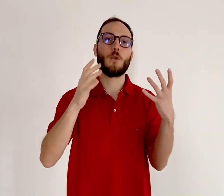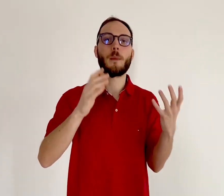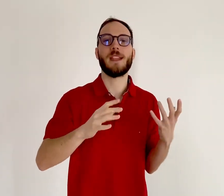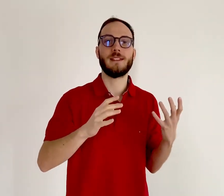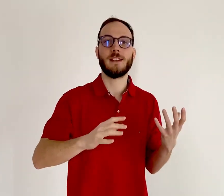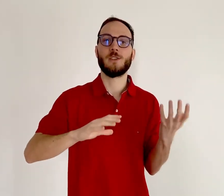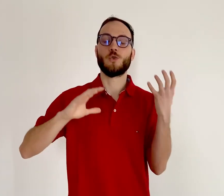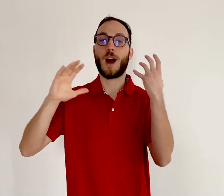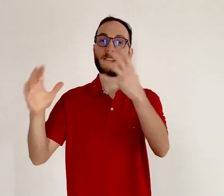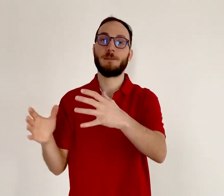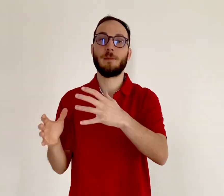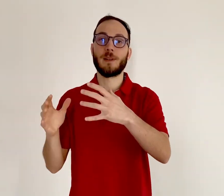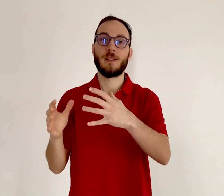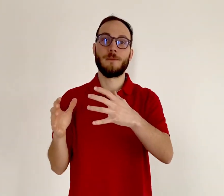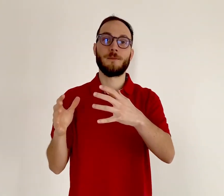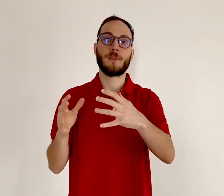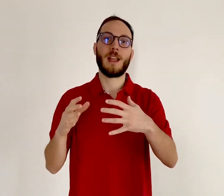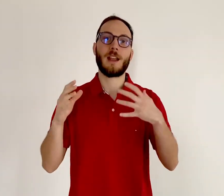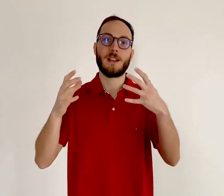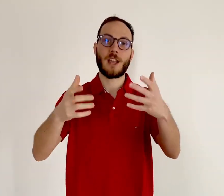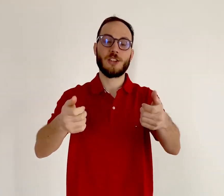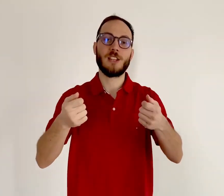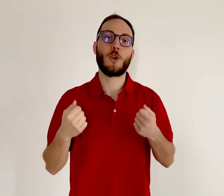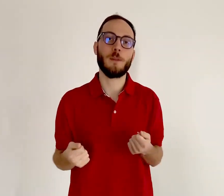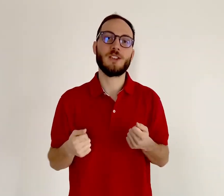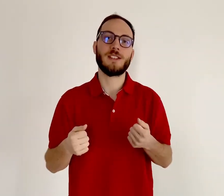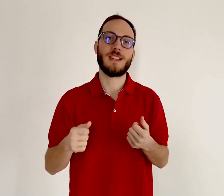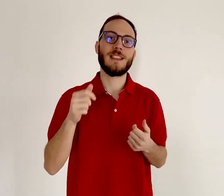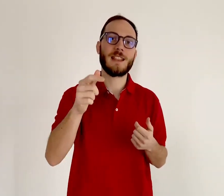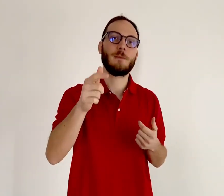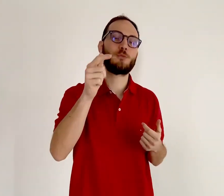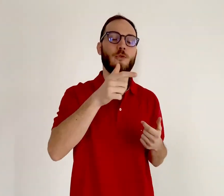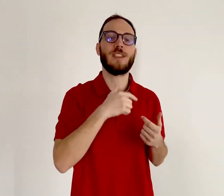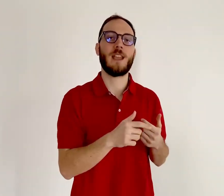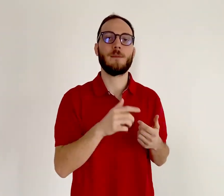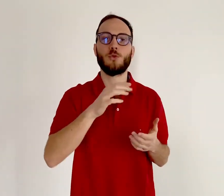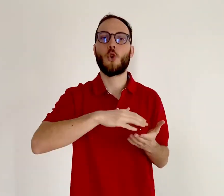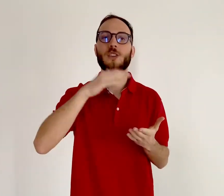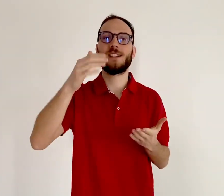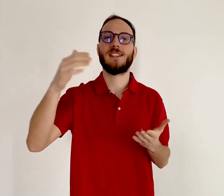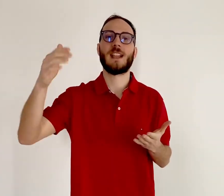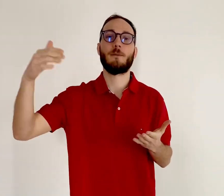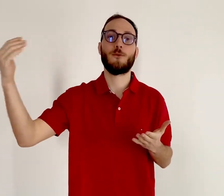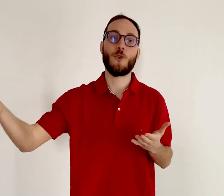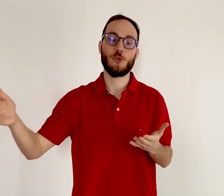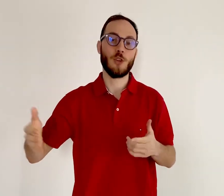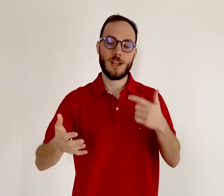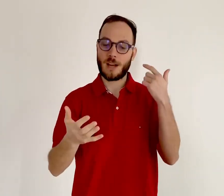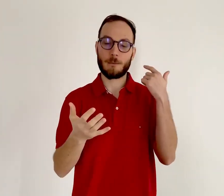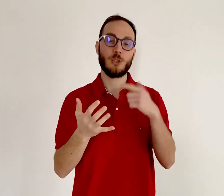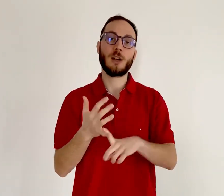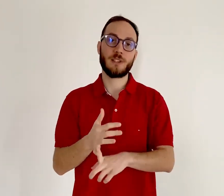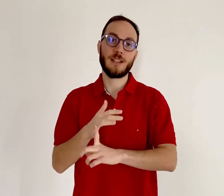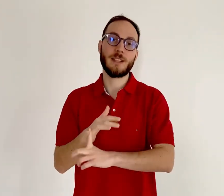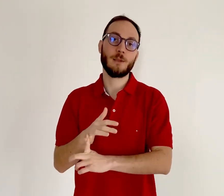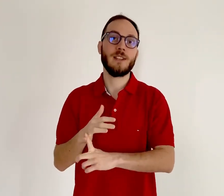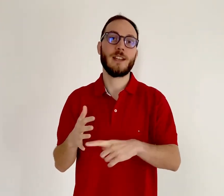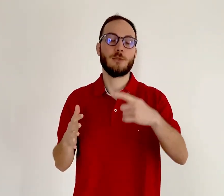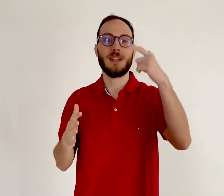domains to other people cashing in commissions and let profit name do all the setup for you comes with hosting including and you can